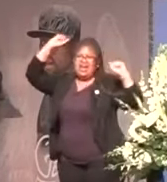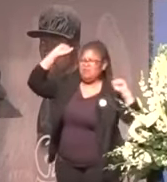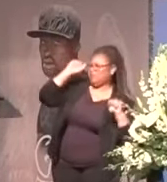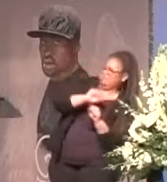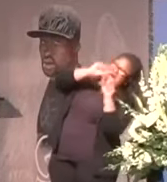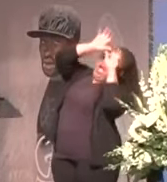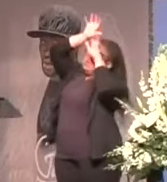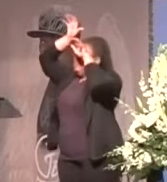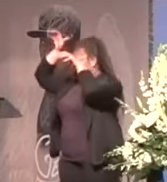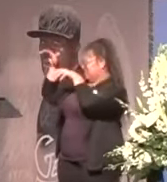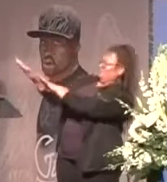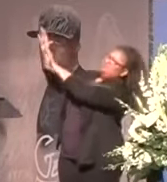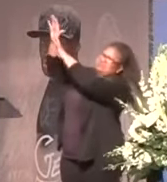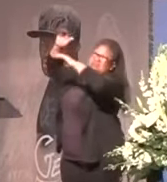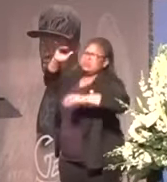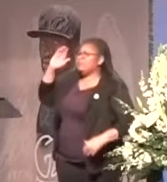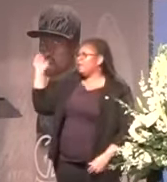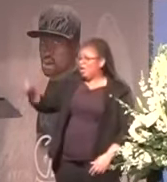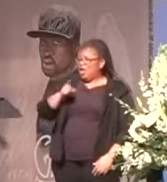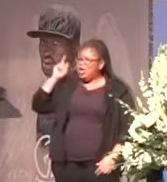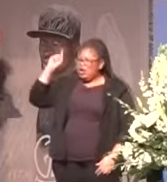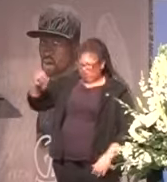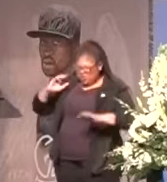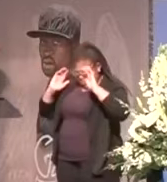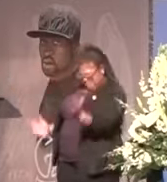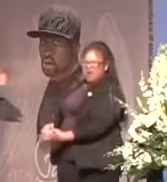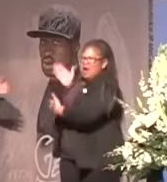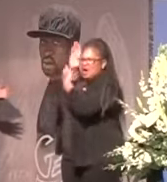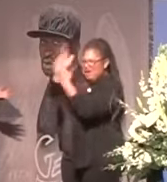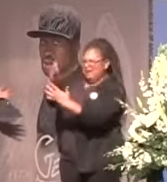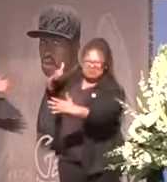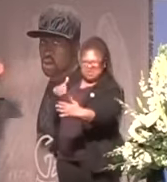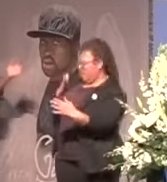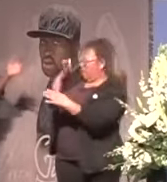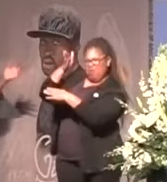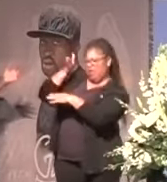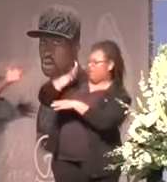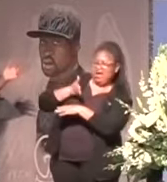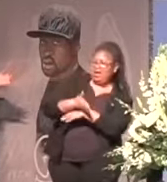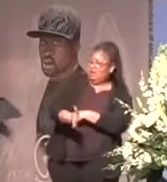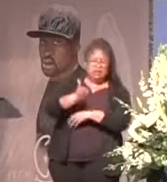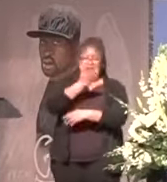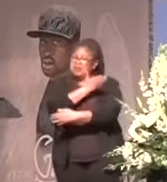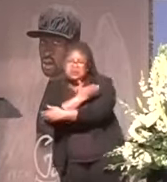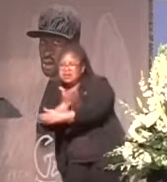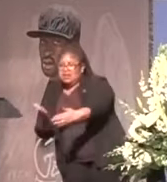Forever mountain you rock